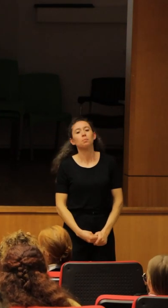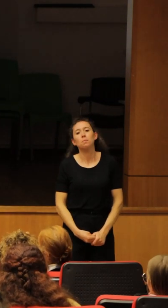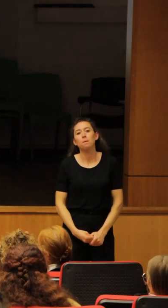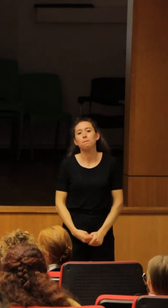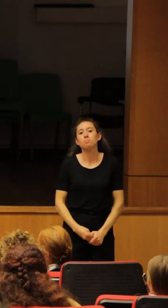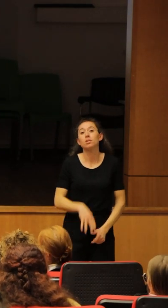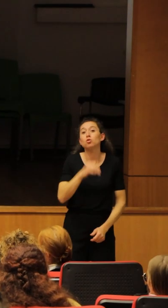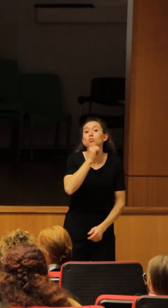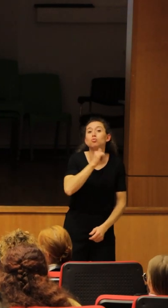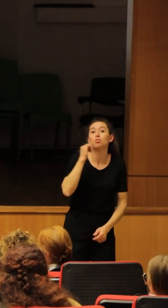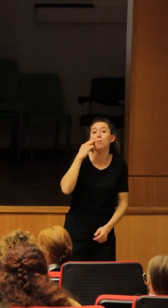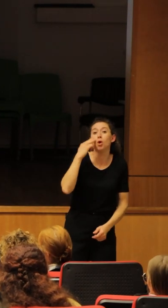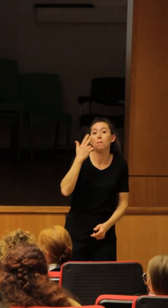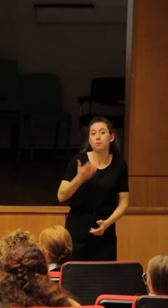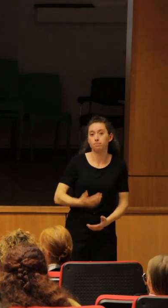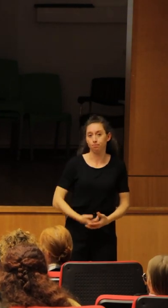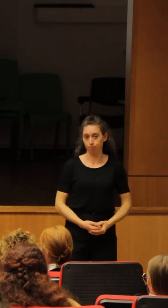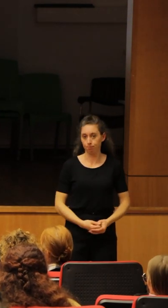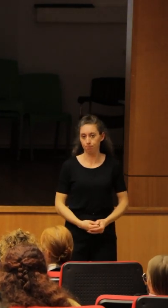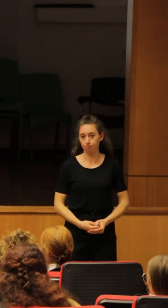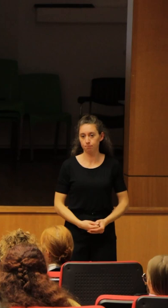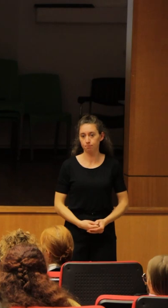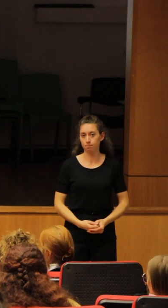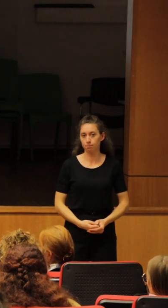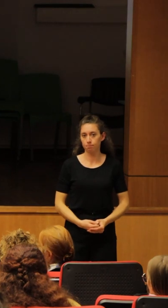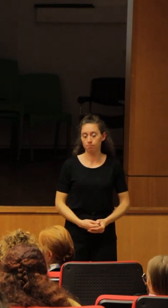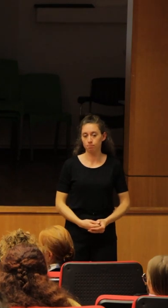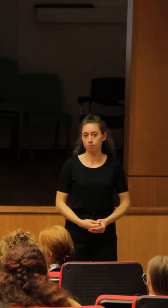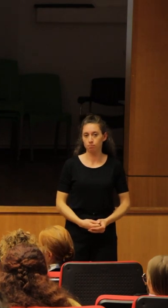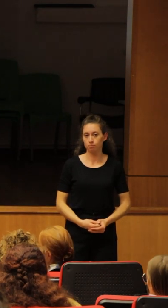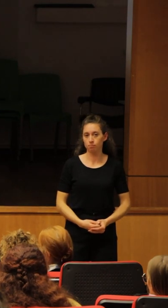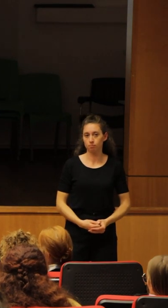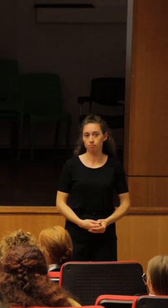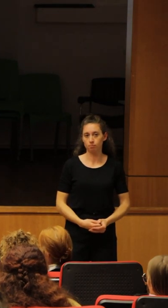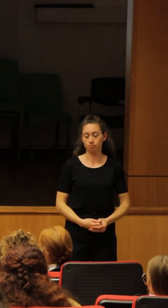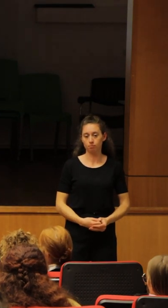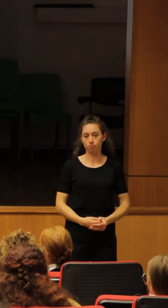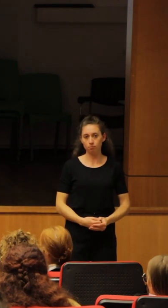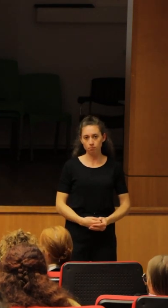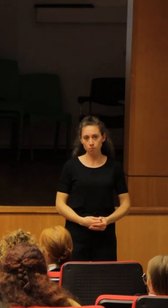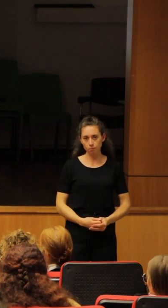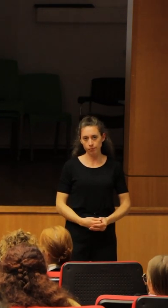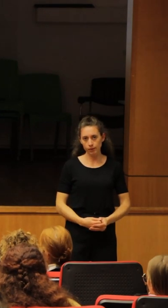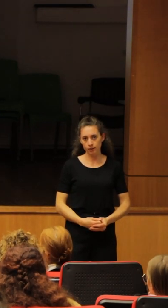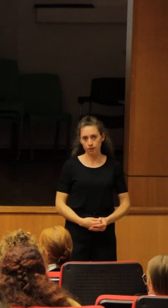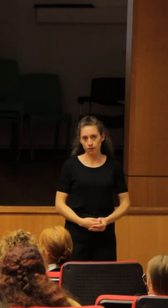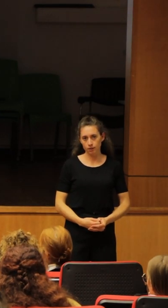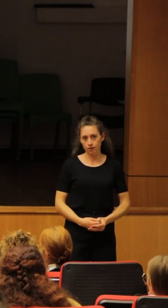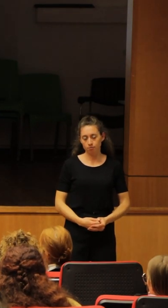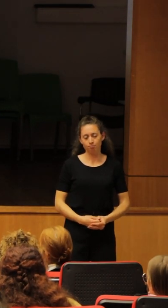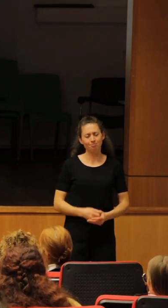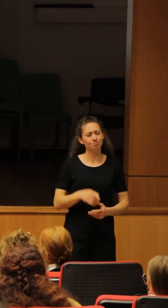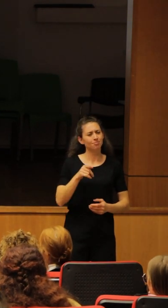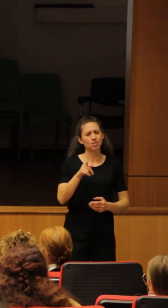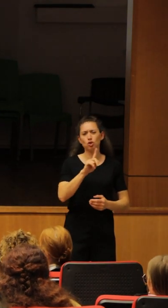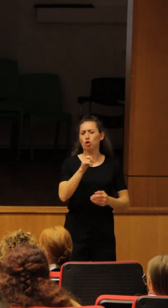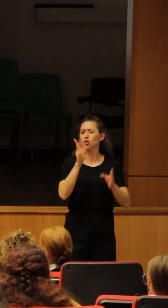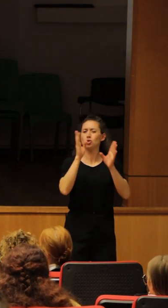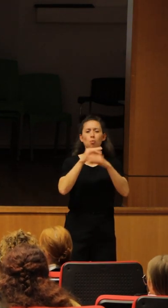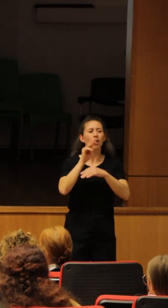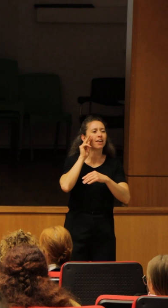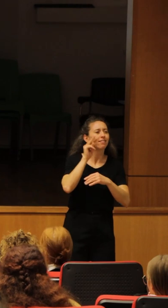What's the solution to the problem? That's very abstract. So if the result was an object, like a thing, something that like. No, eso es muy